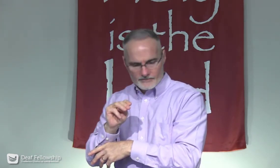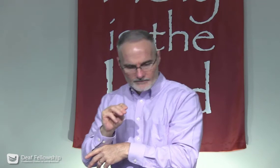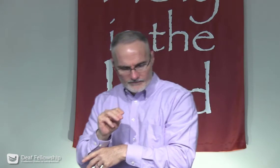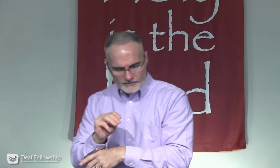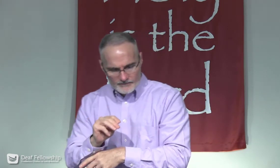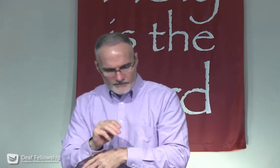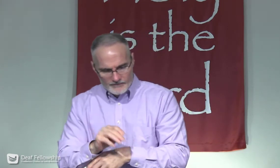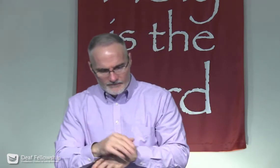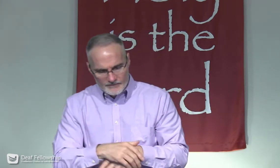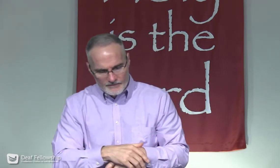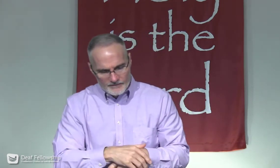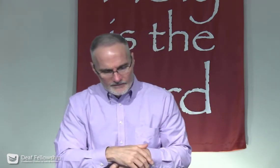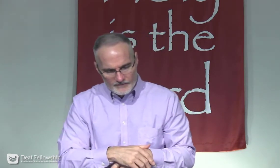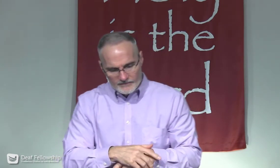Jerusalem.